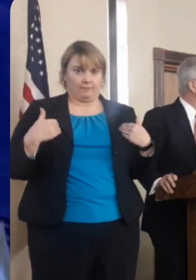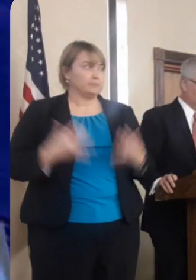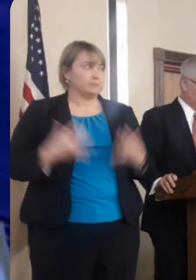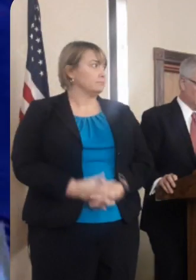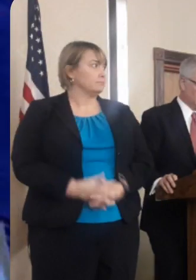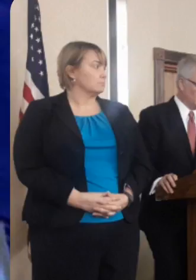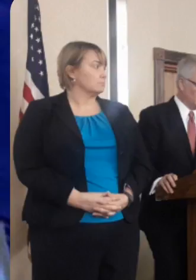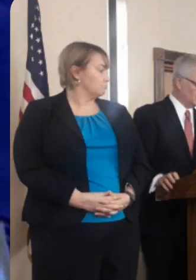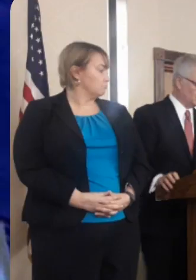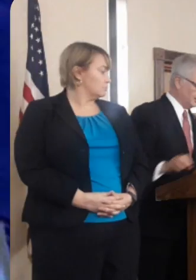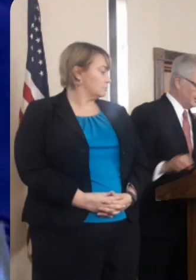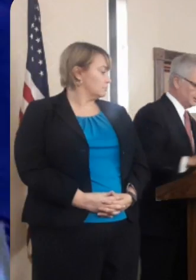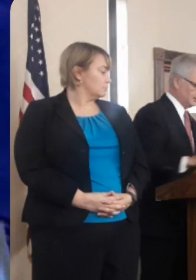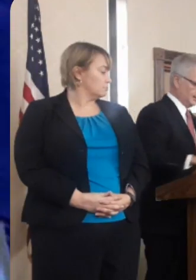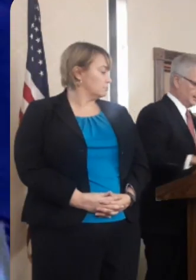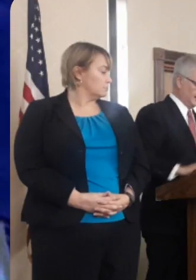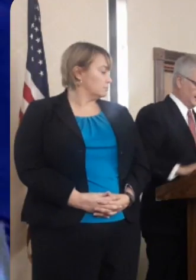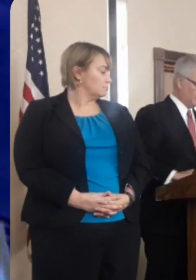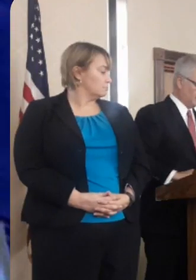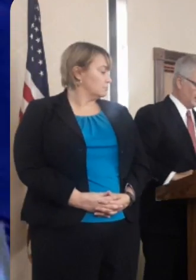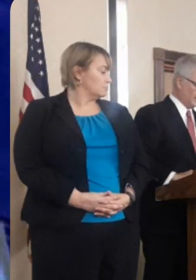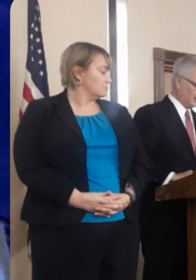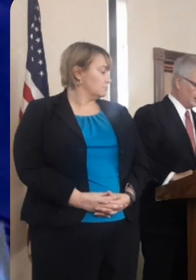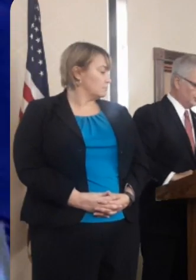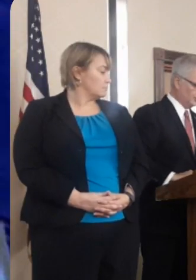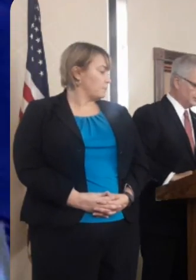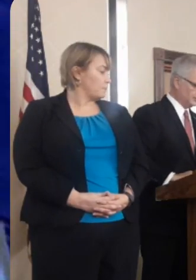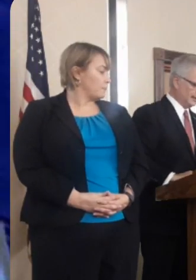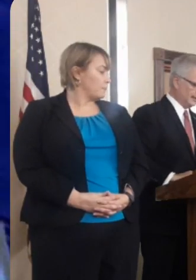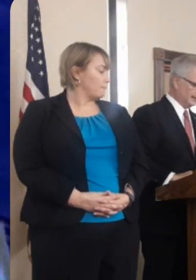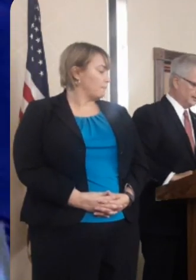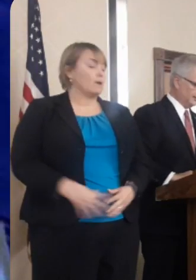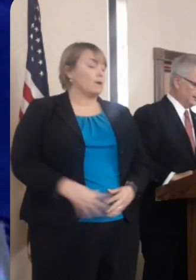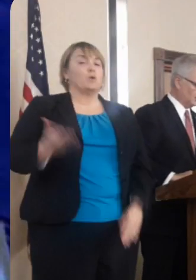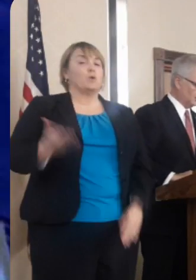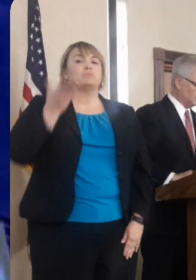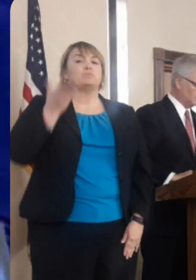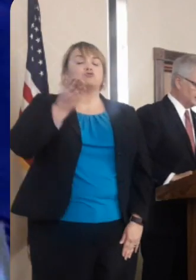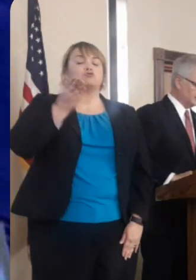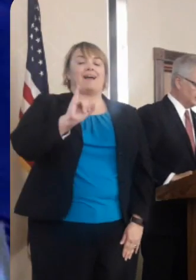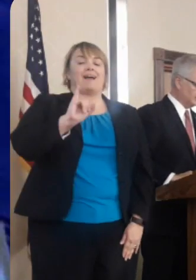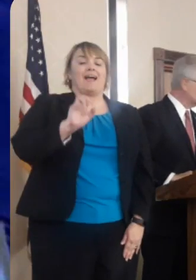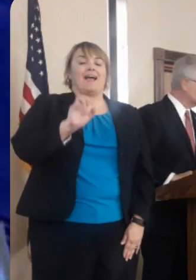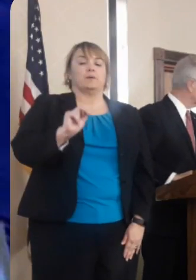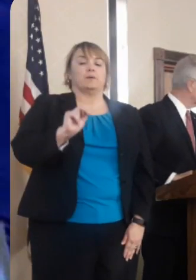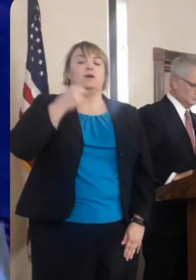The motion is in item 3 under C in Article 7.